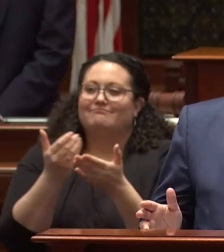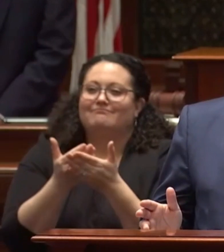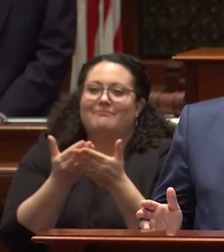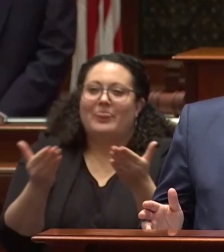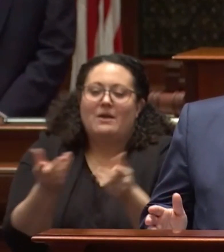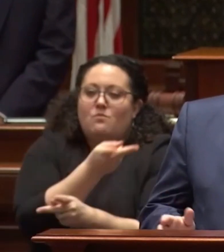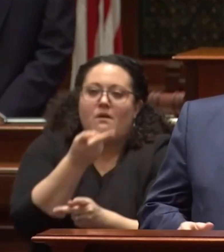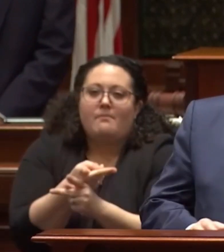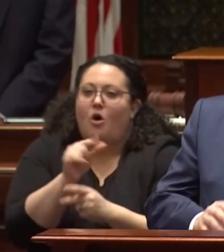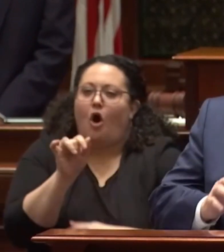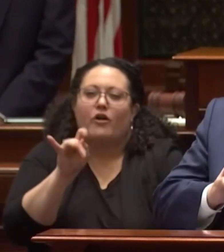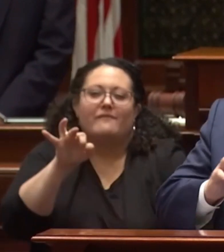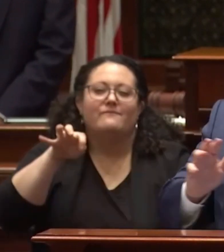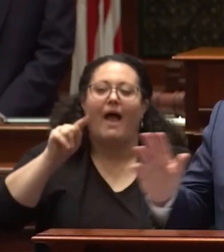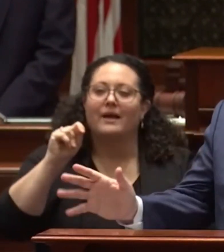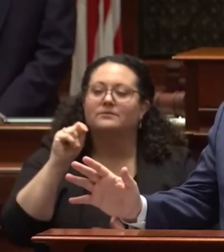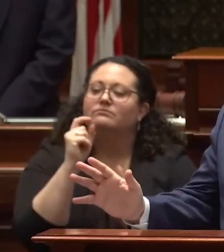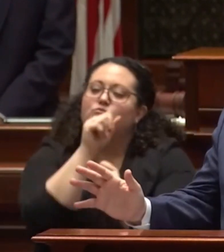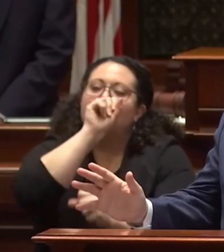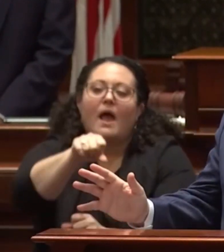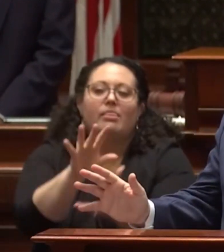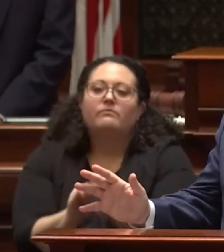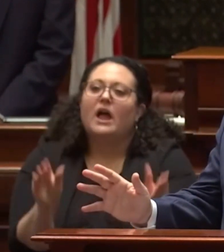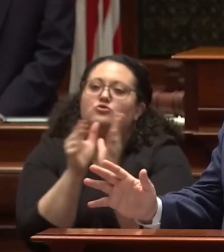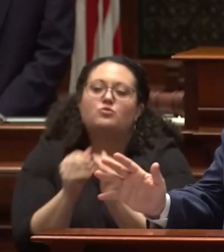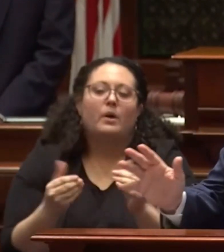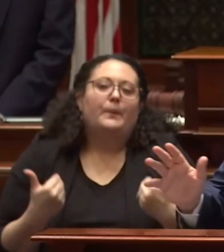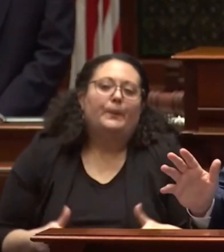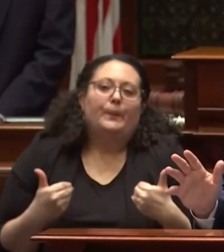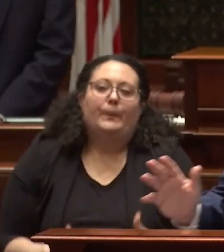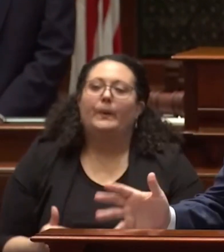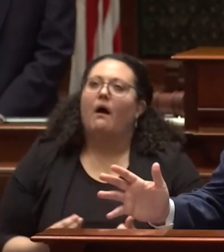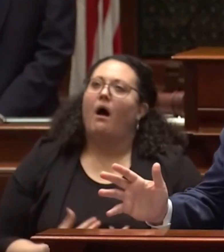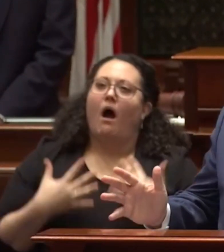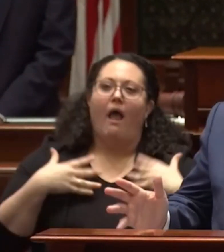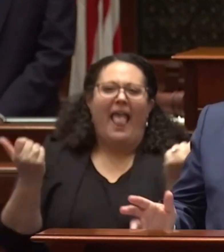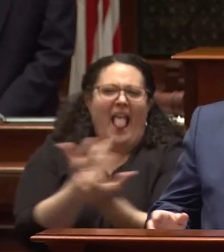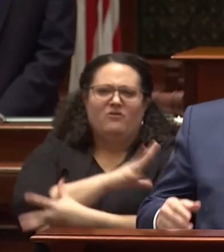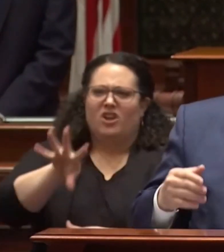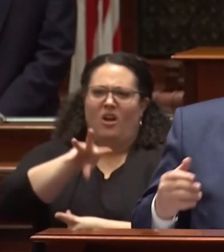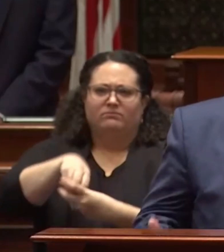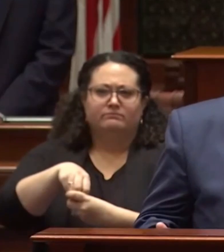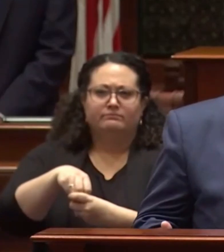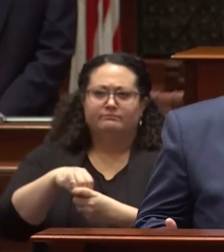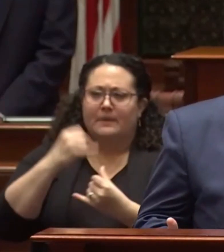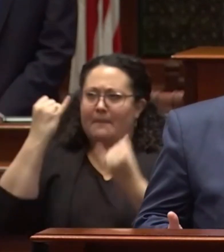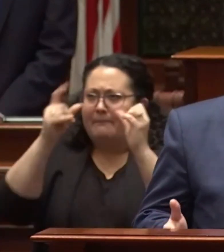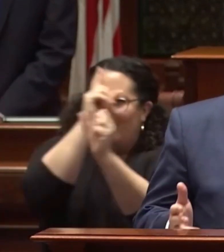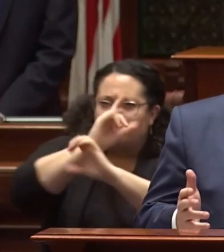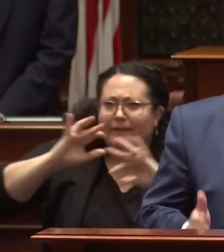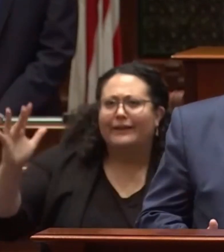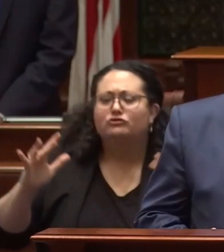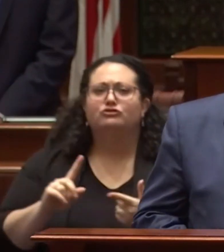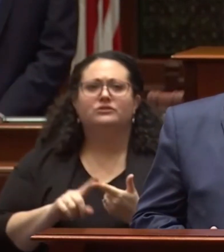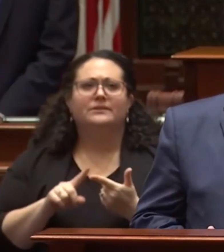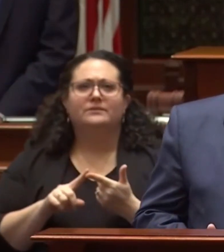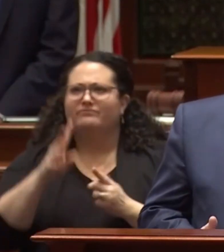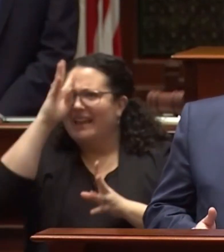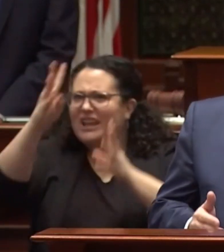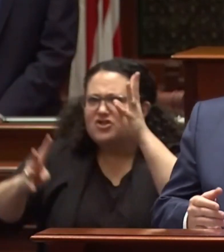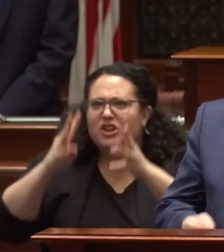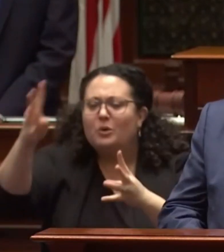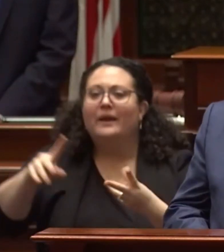since. I love this story. It has everything: imagination,